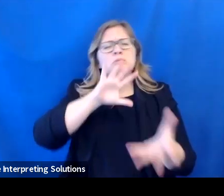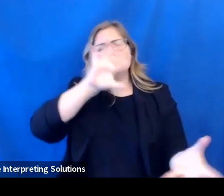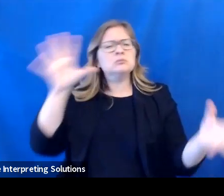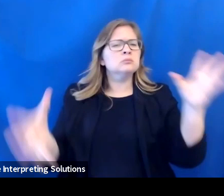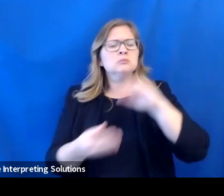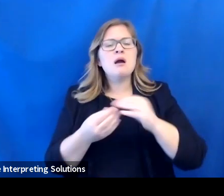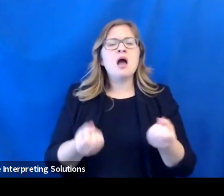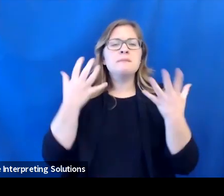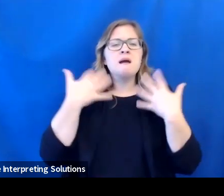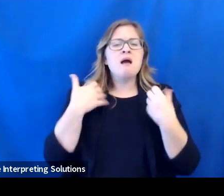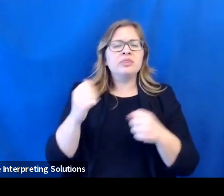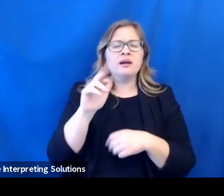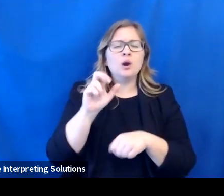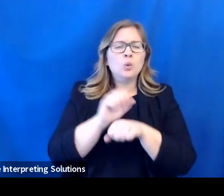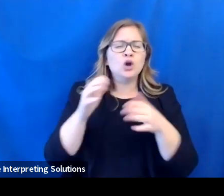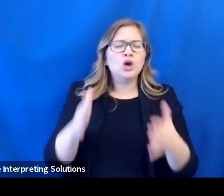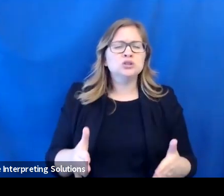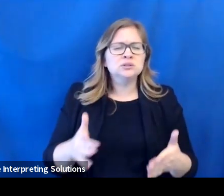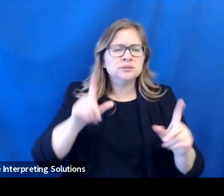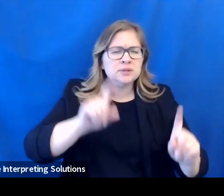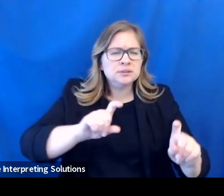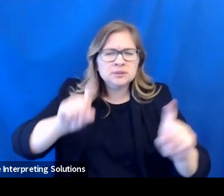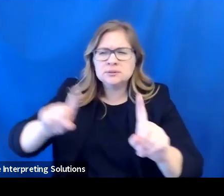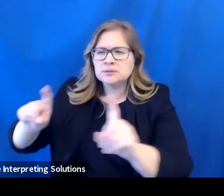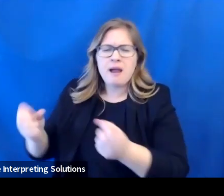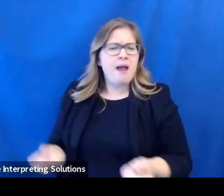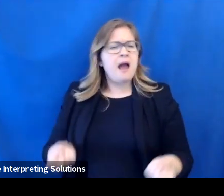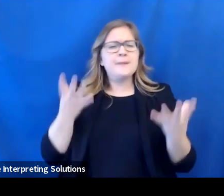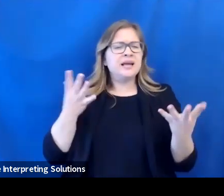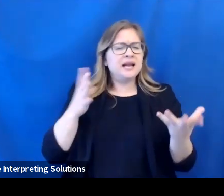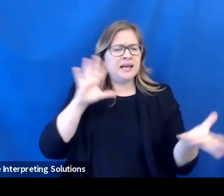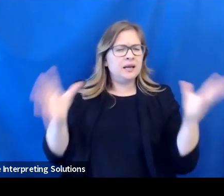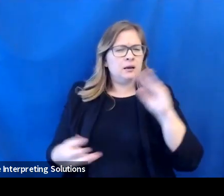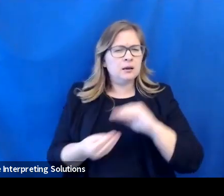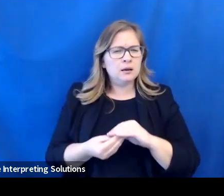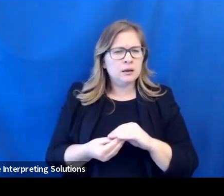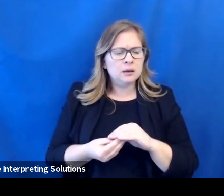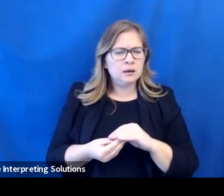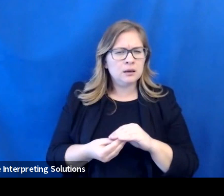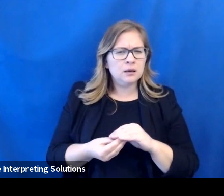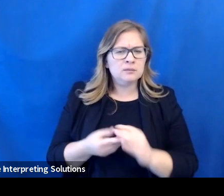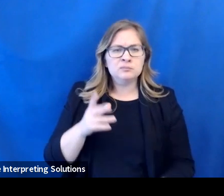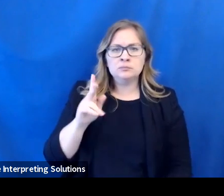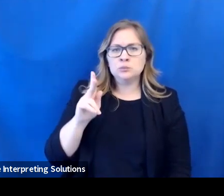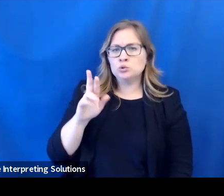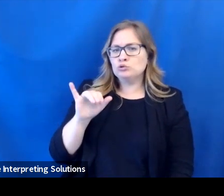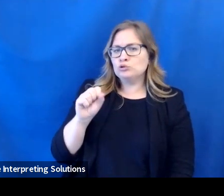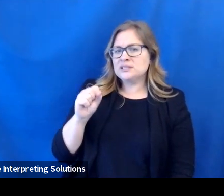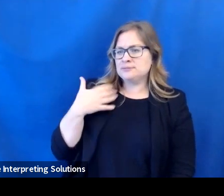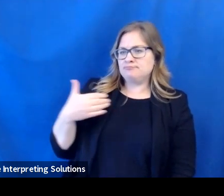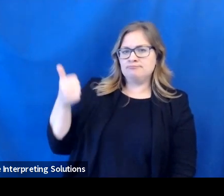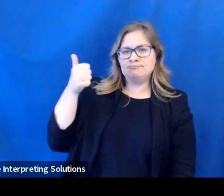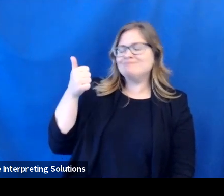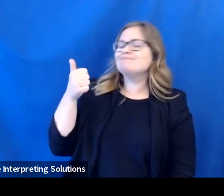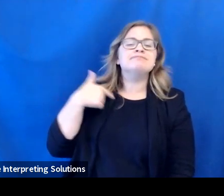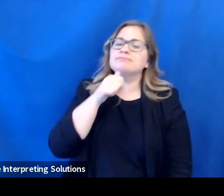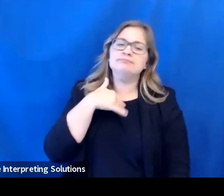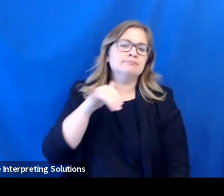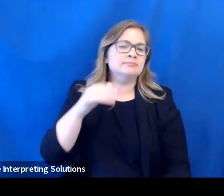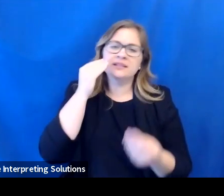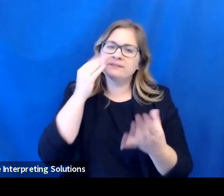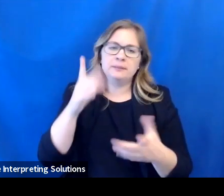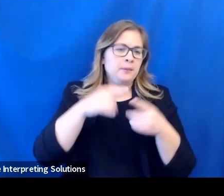they're positive or negative. We do not get information on the individuals. We get information on the negative